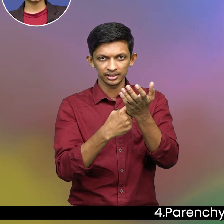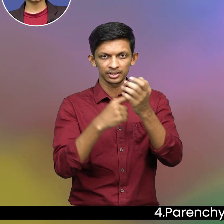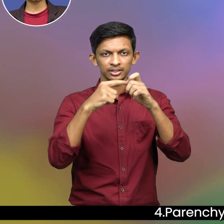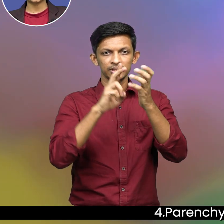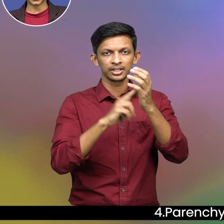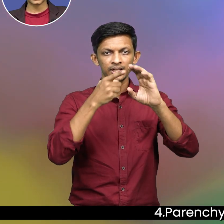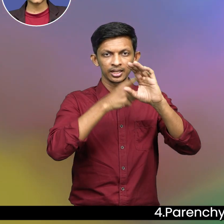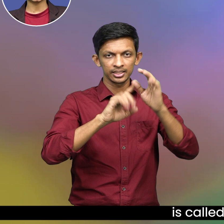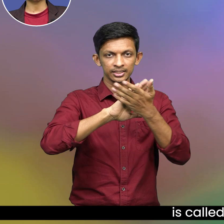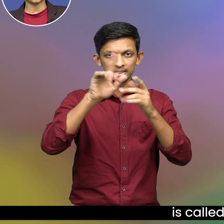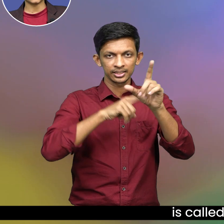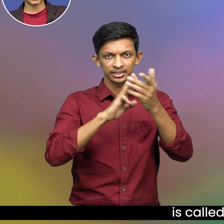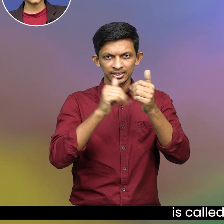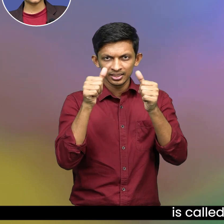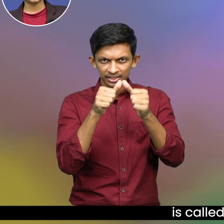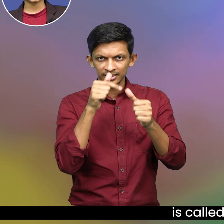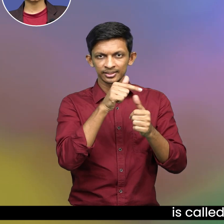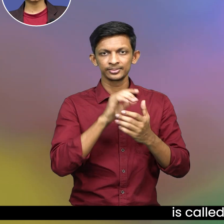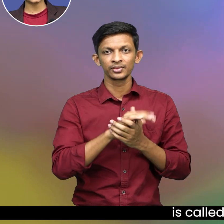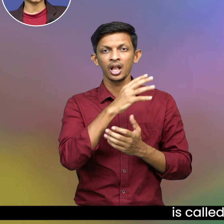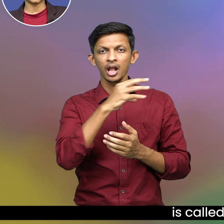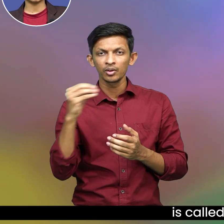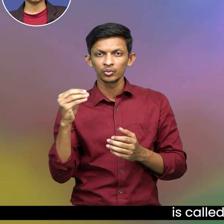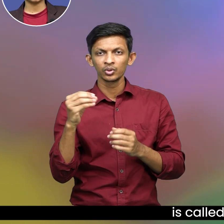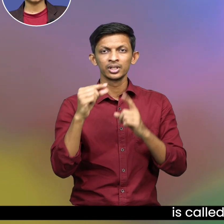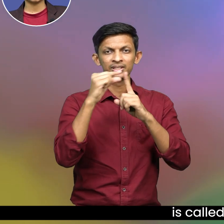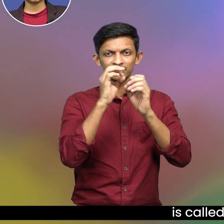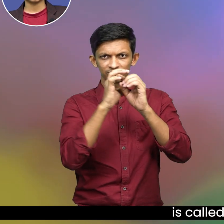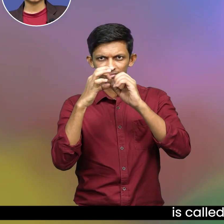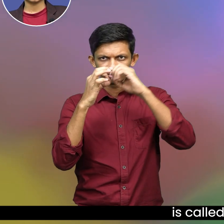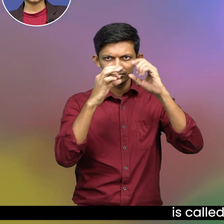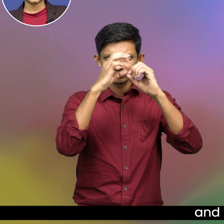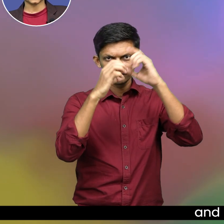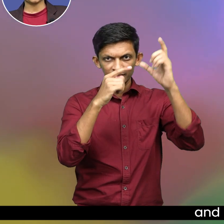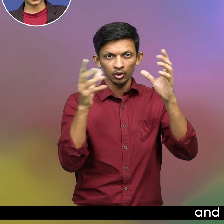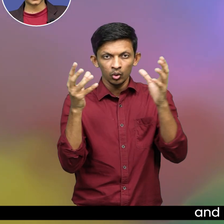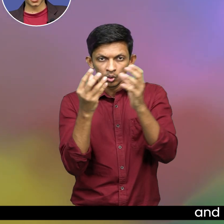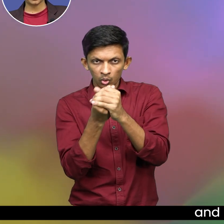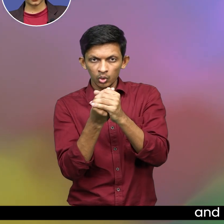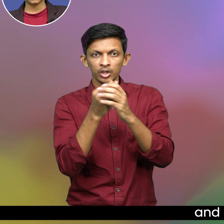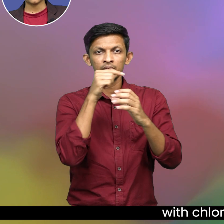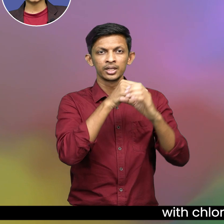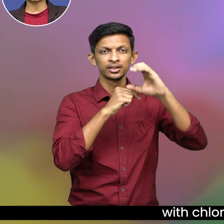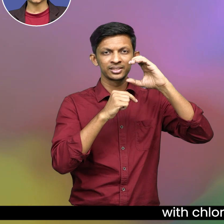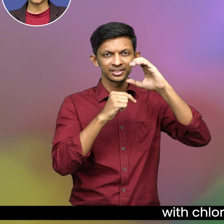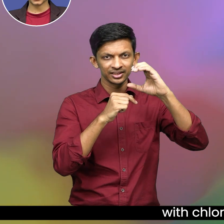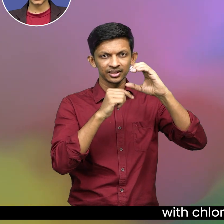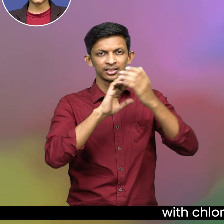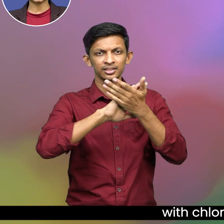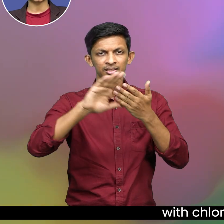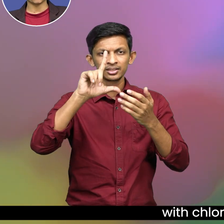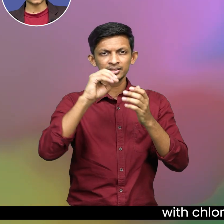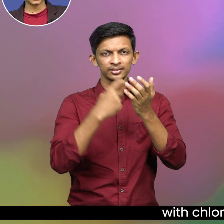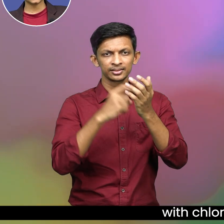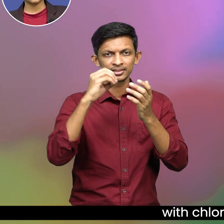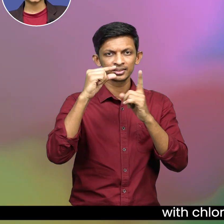Parenchyma with air spaces is called as arenchyma and parenchyma with chloroplast